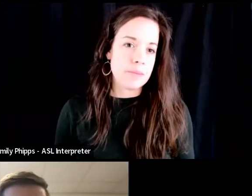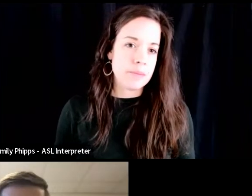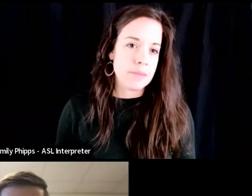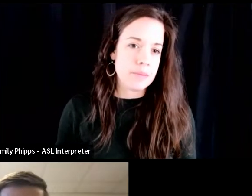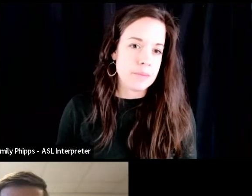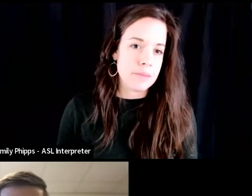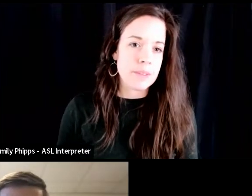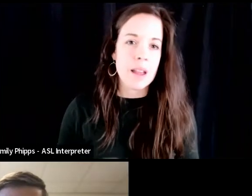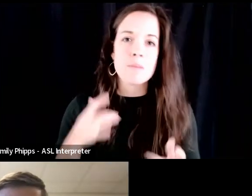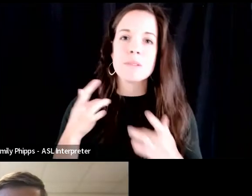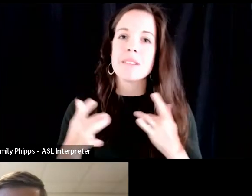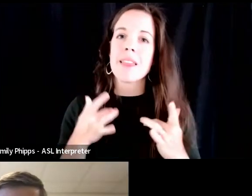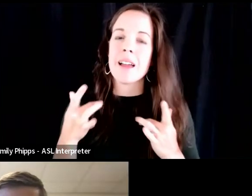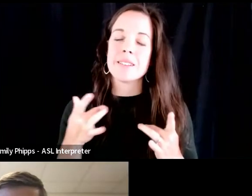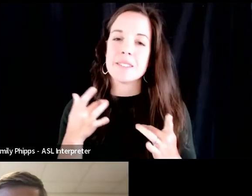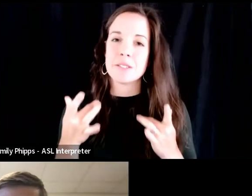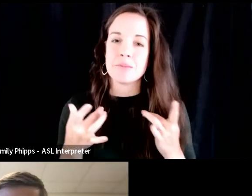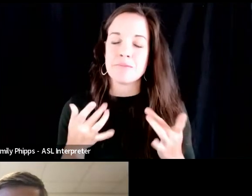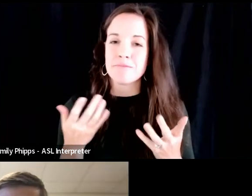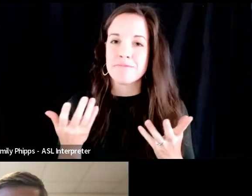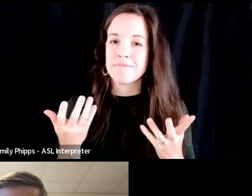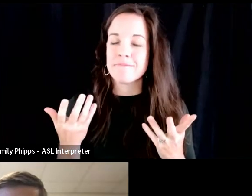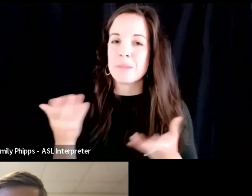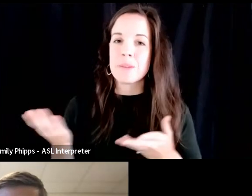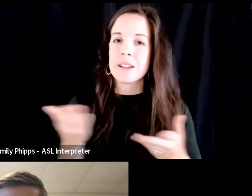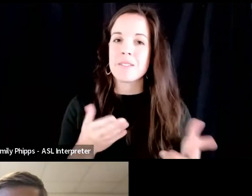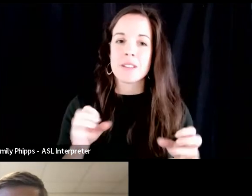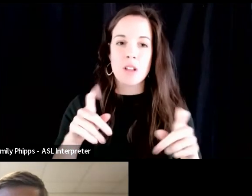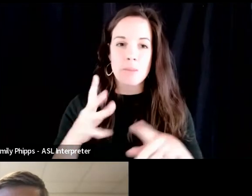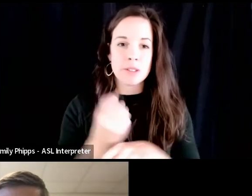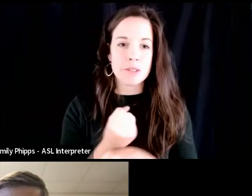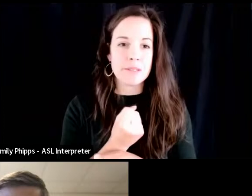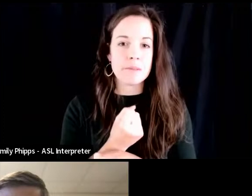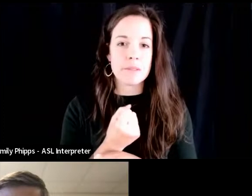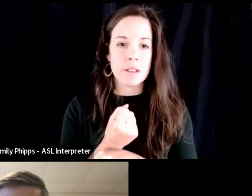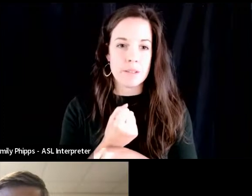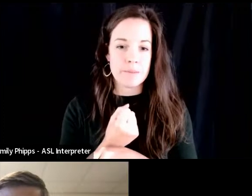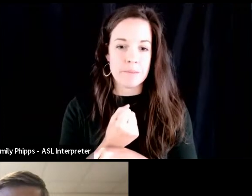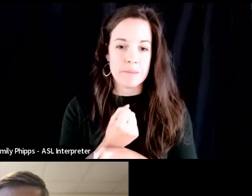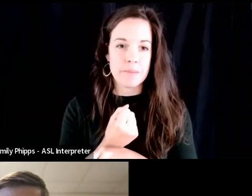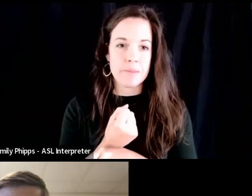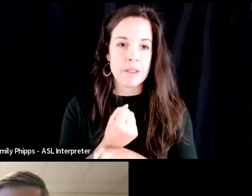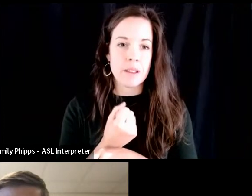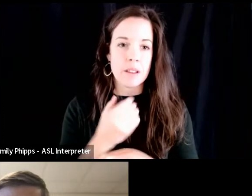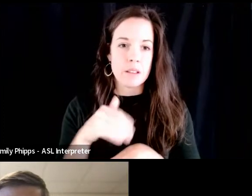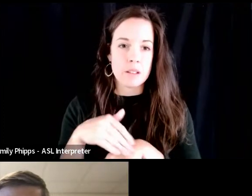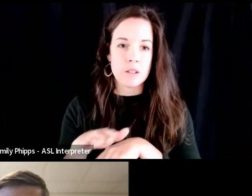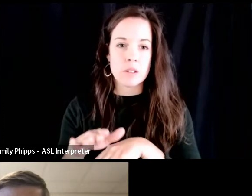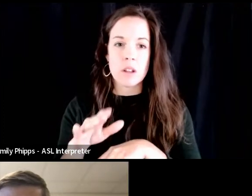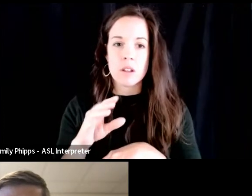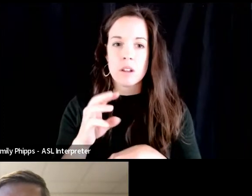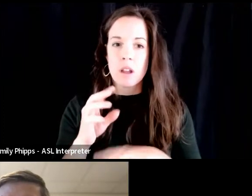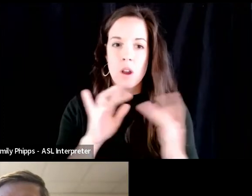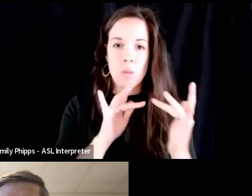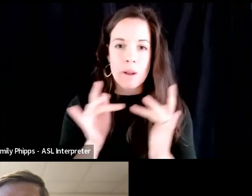I'm delighted to have been given this opportunity. I'm putting on, let me tell you our website,